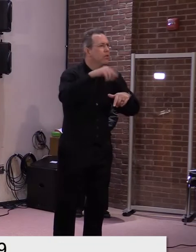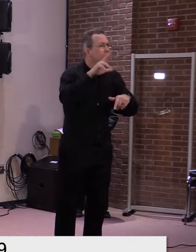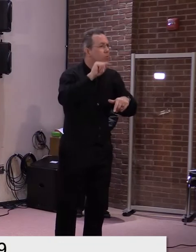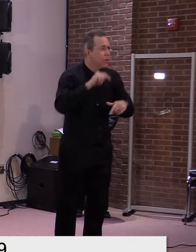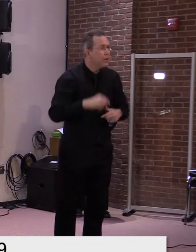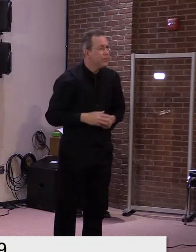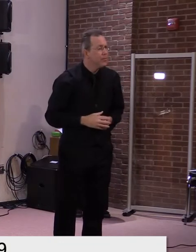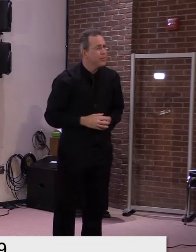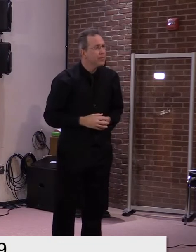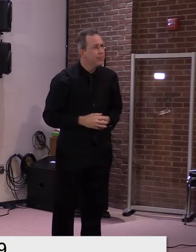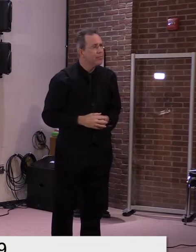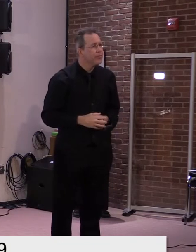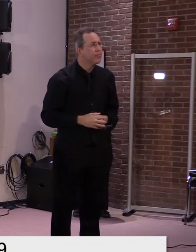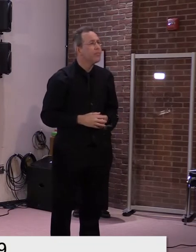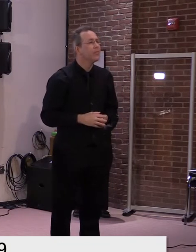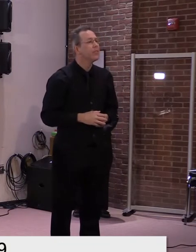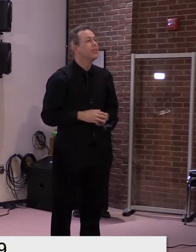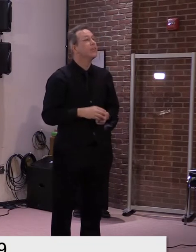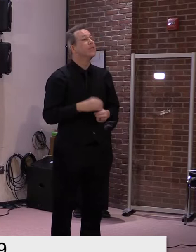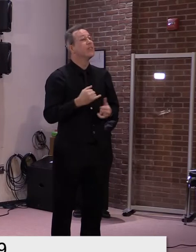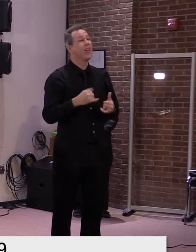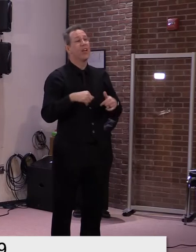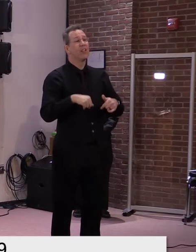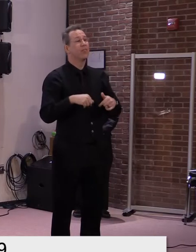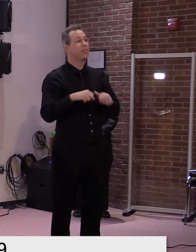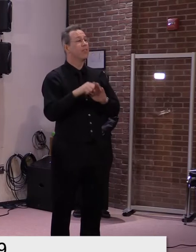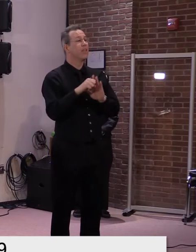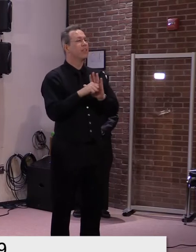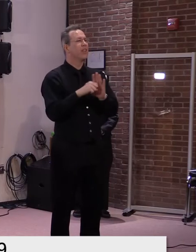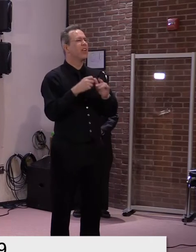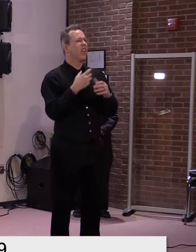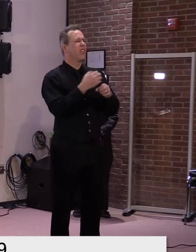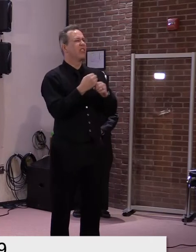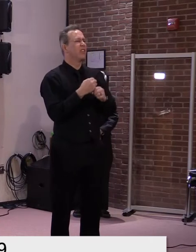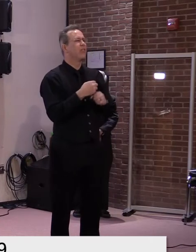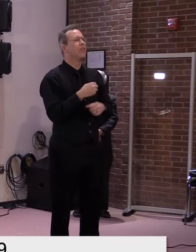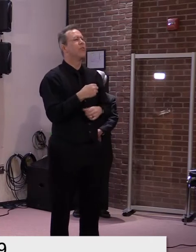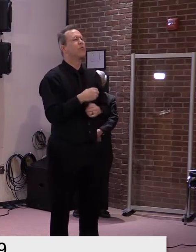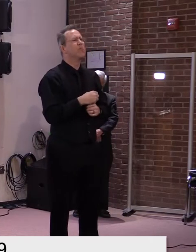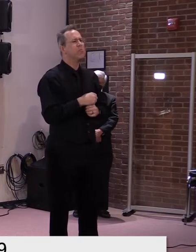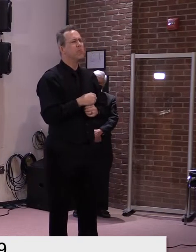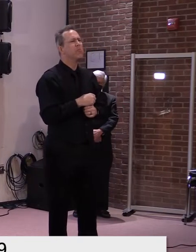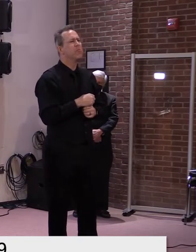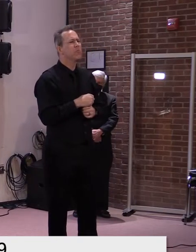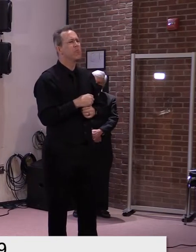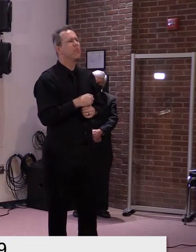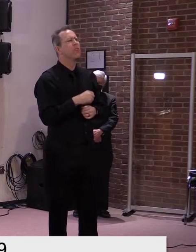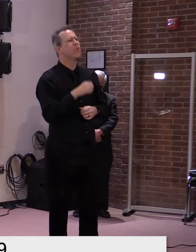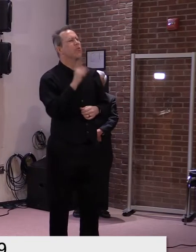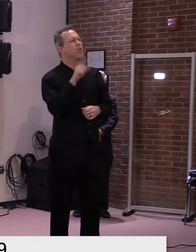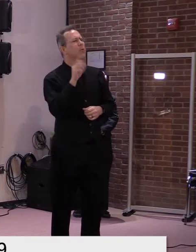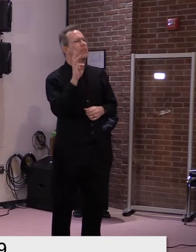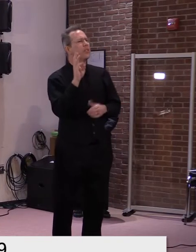Finally, the state will receive $1.16 billion to spend on eligible